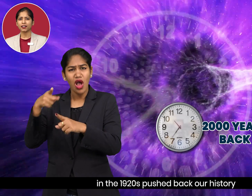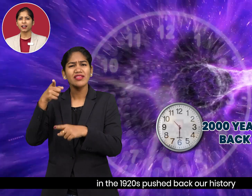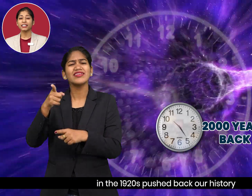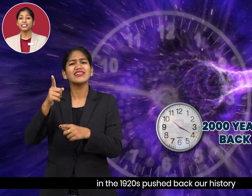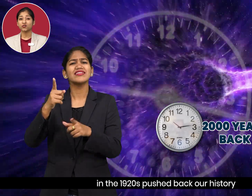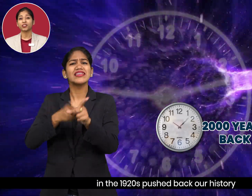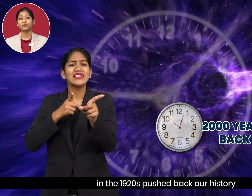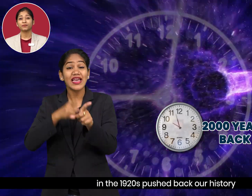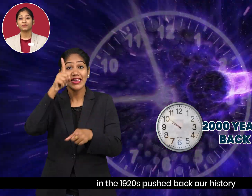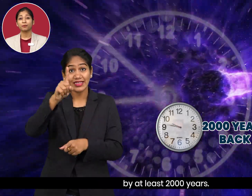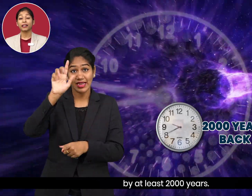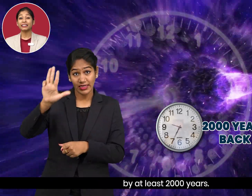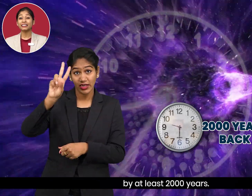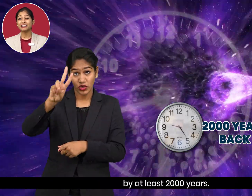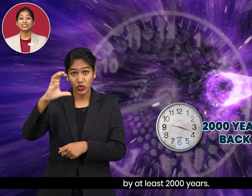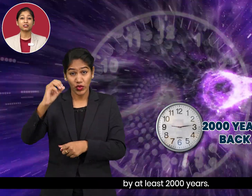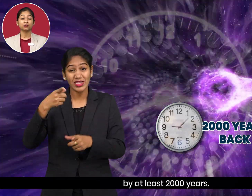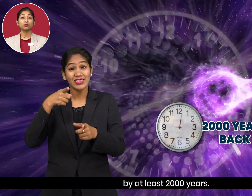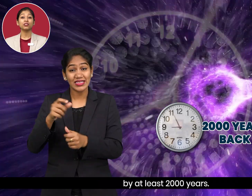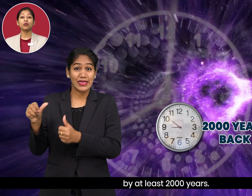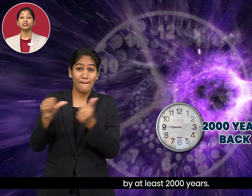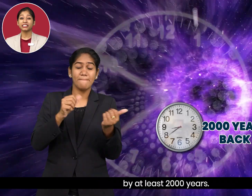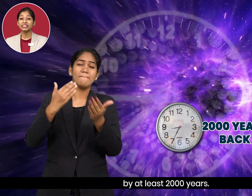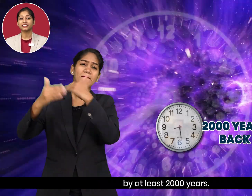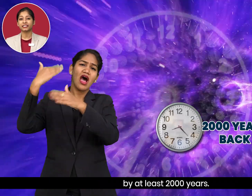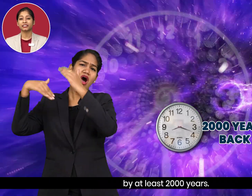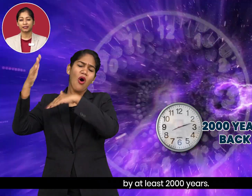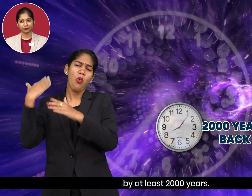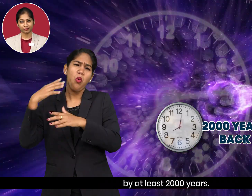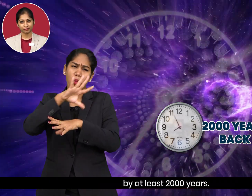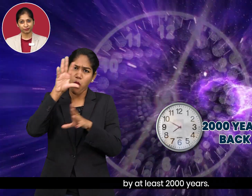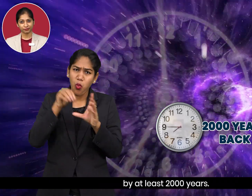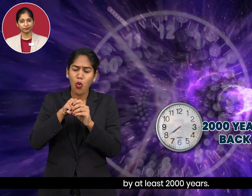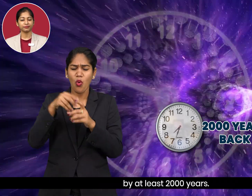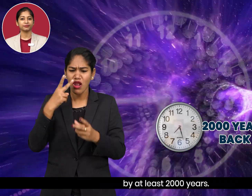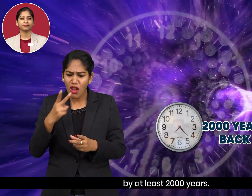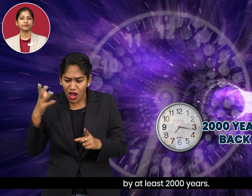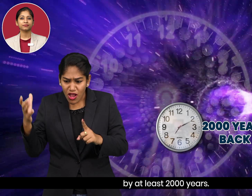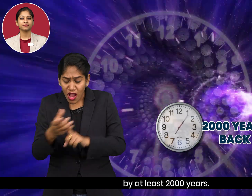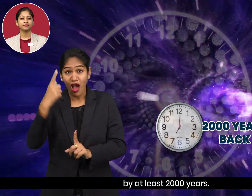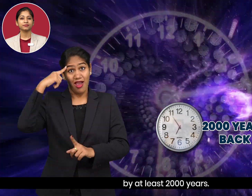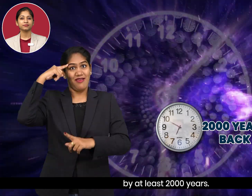pushed back our history by at least 2000 years.